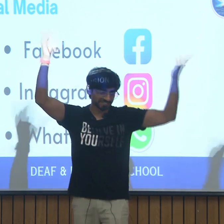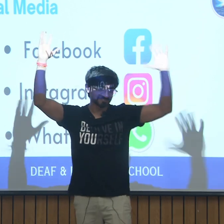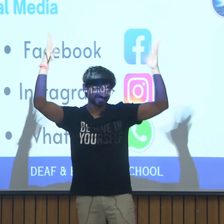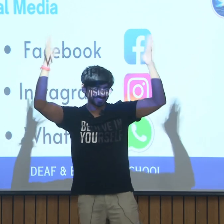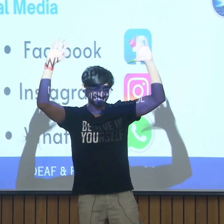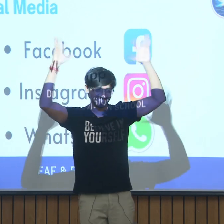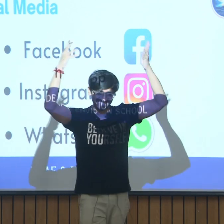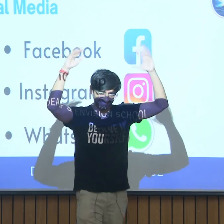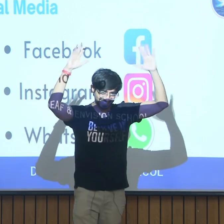yourself.